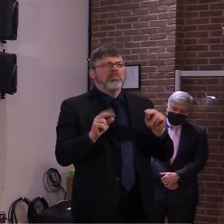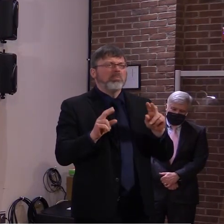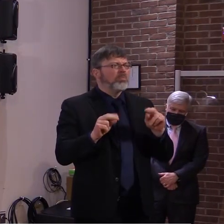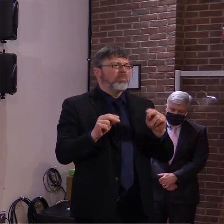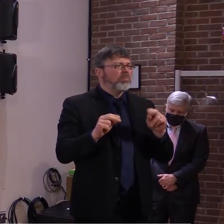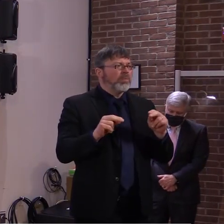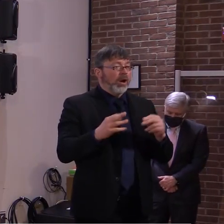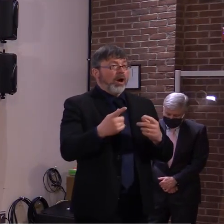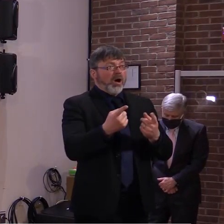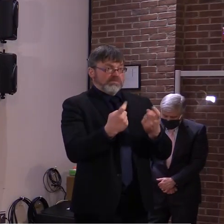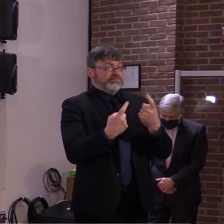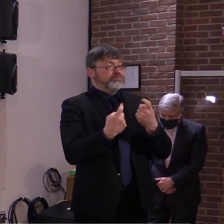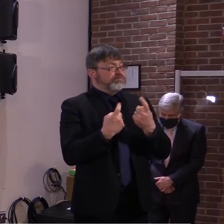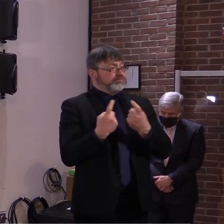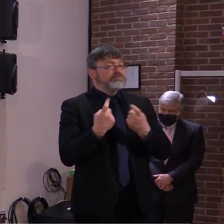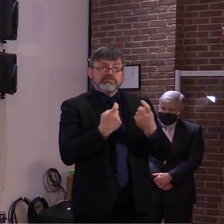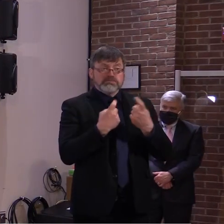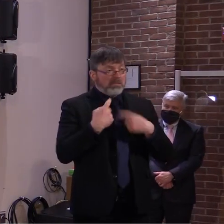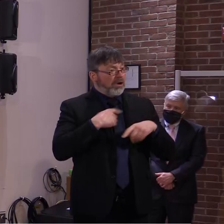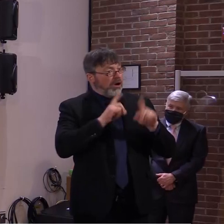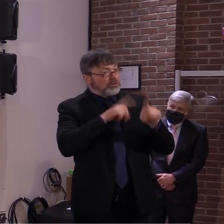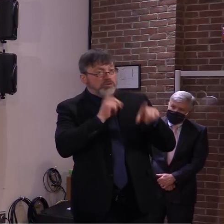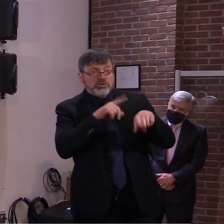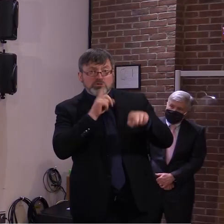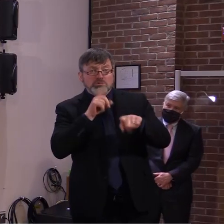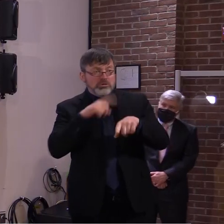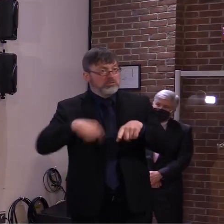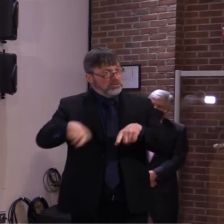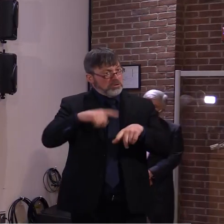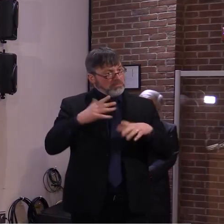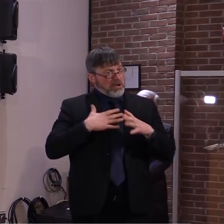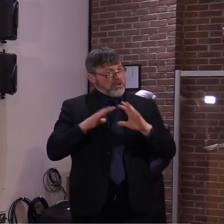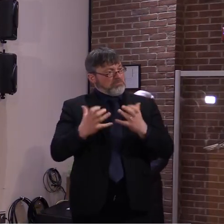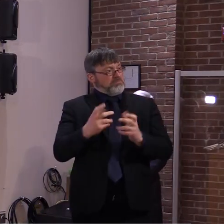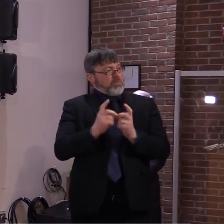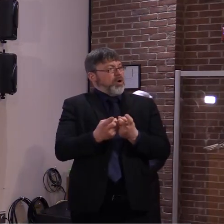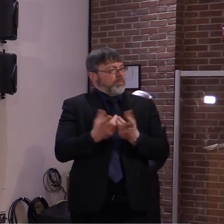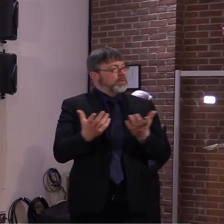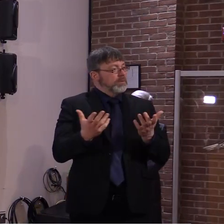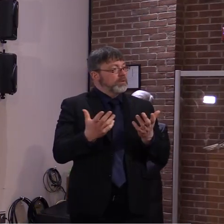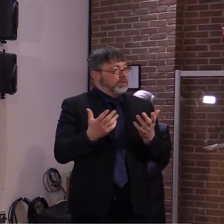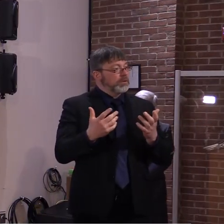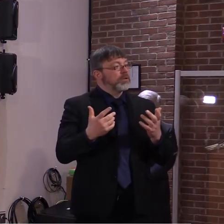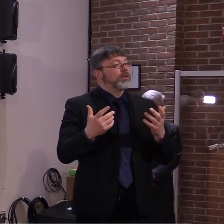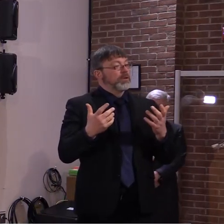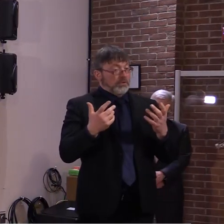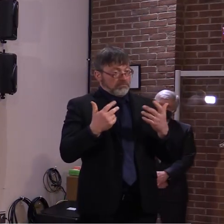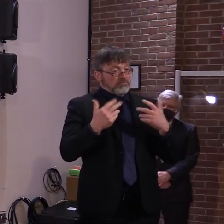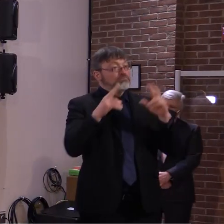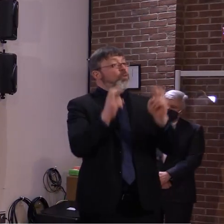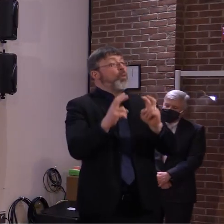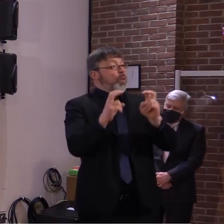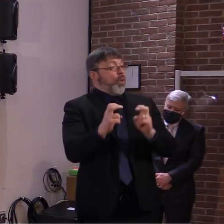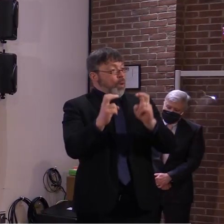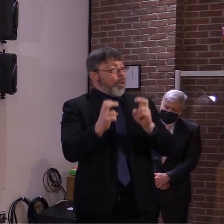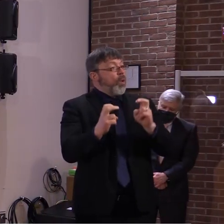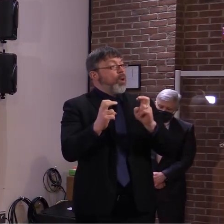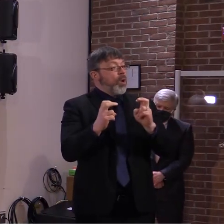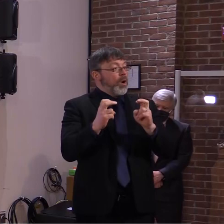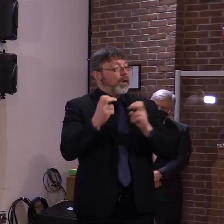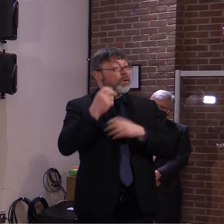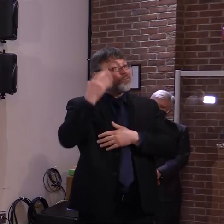answered. The session was recorded because not everyone who works in a direct